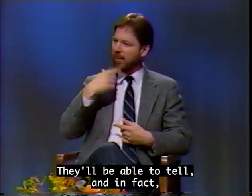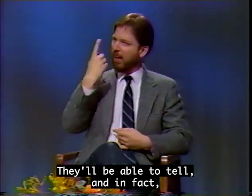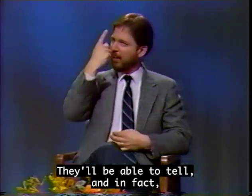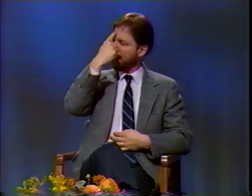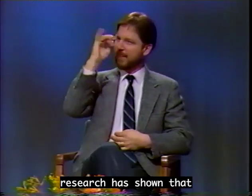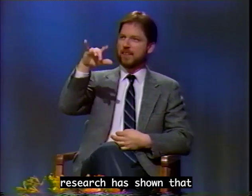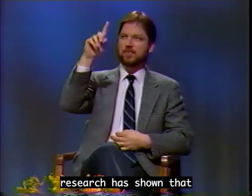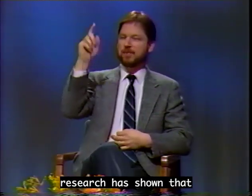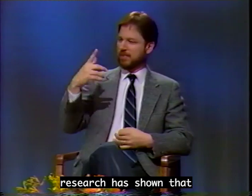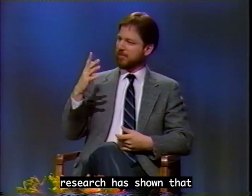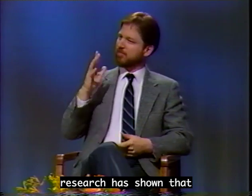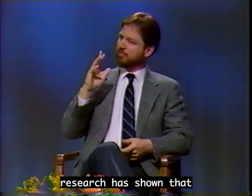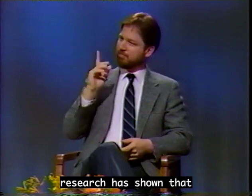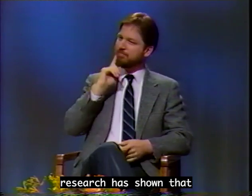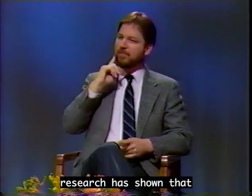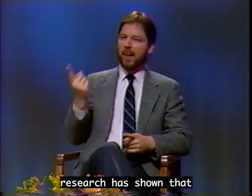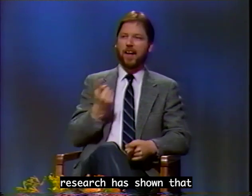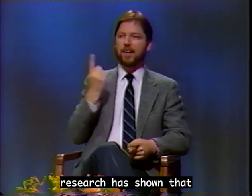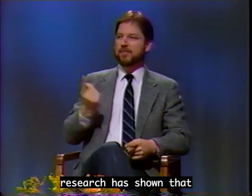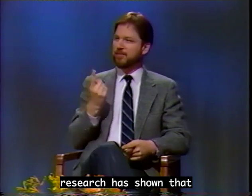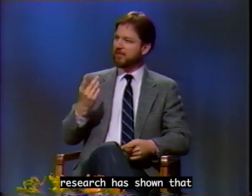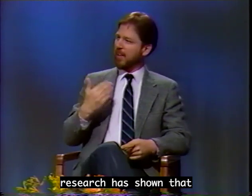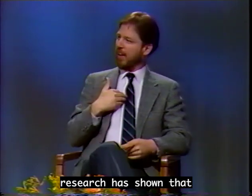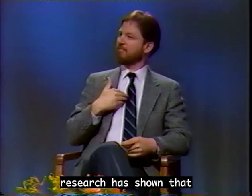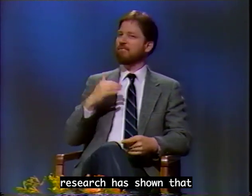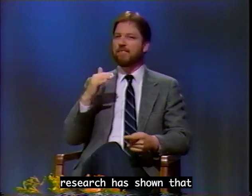in fact, research has shown that